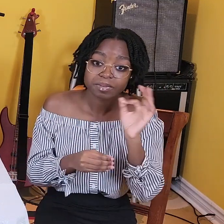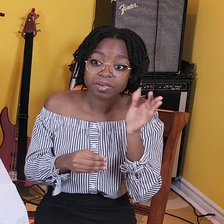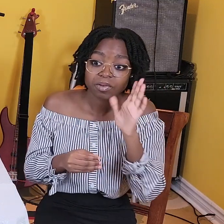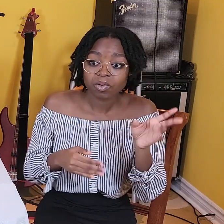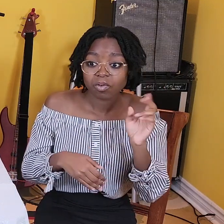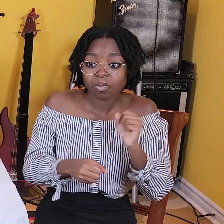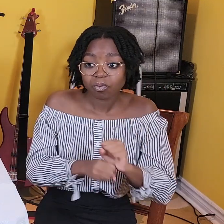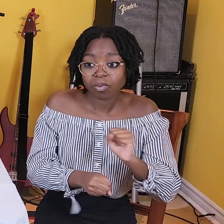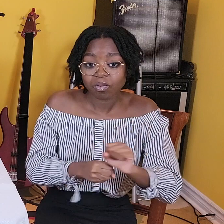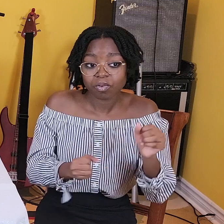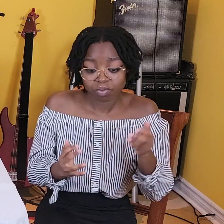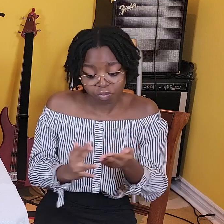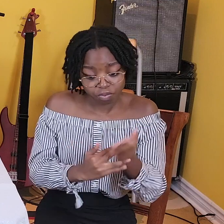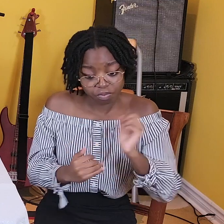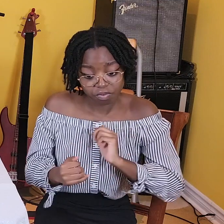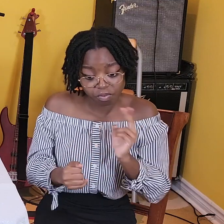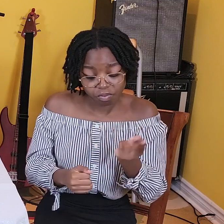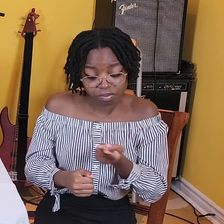us.